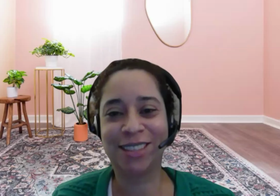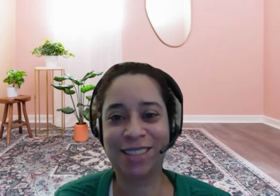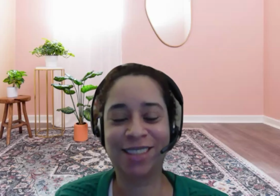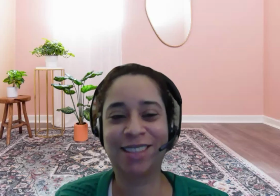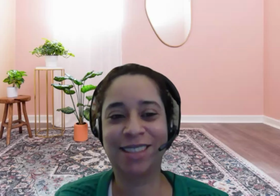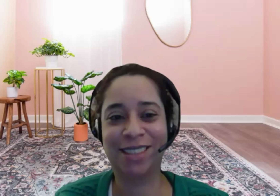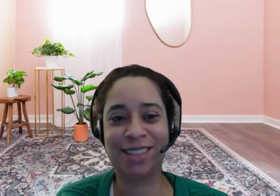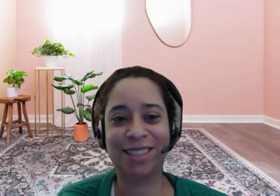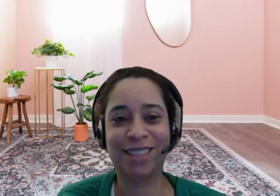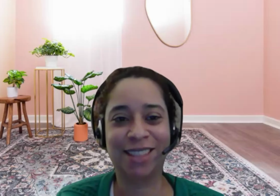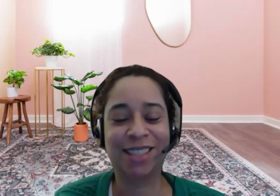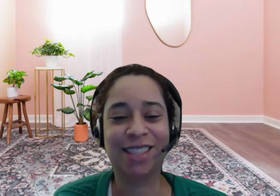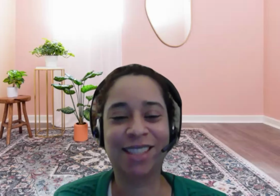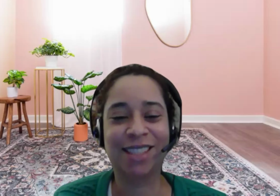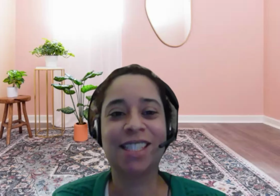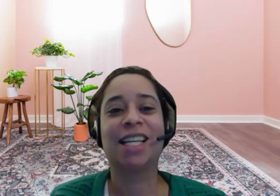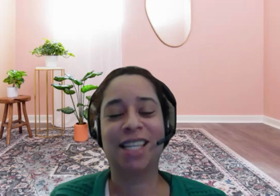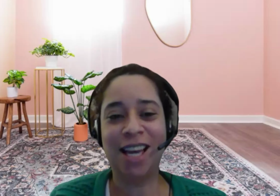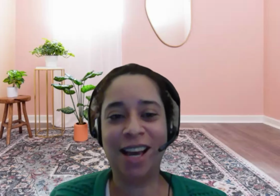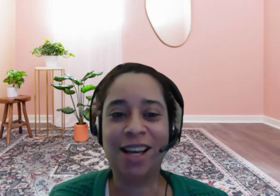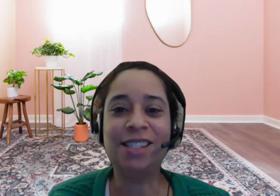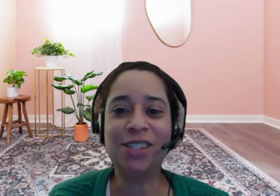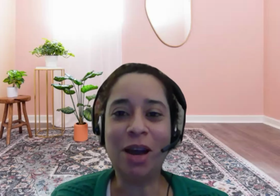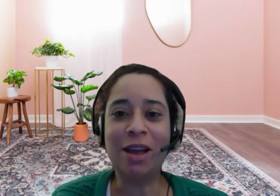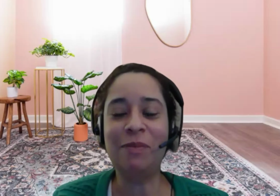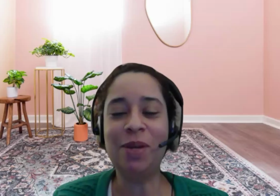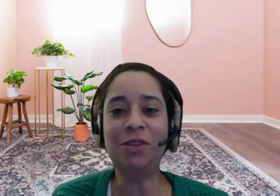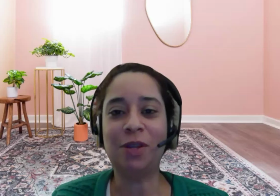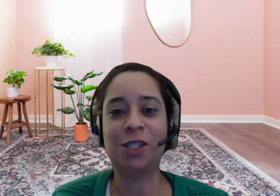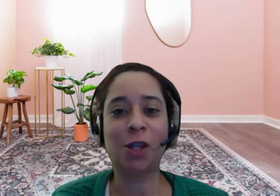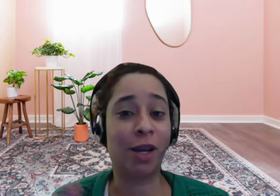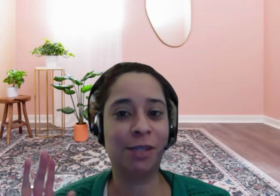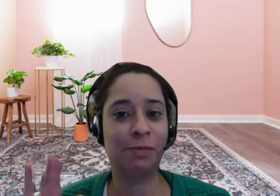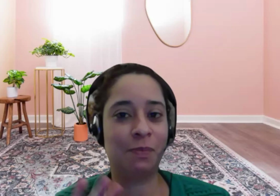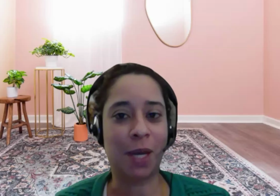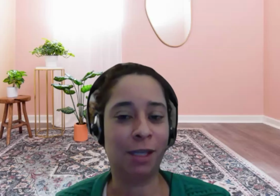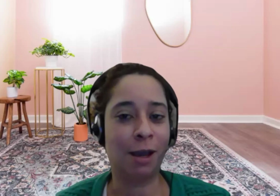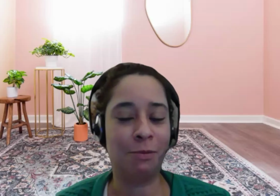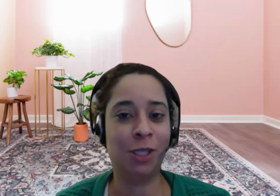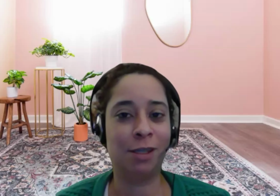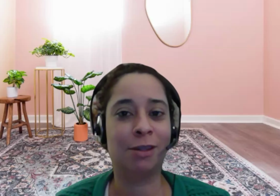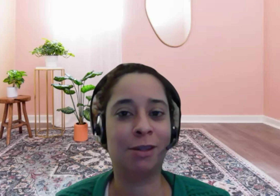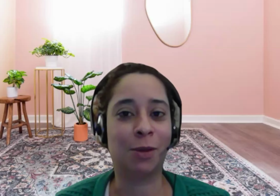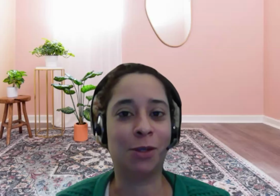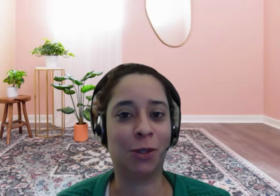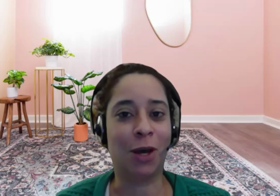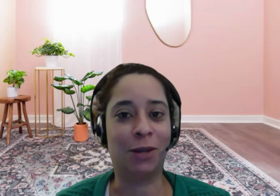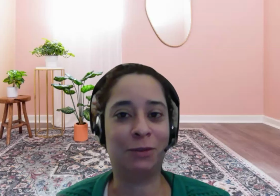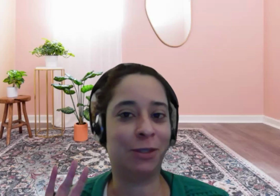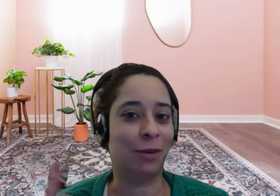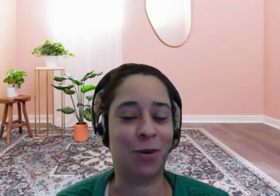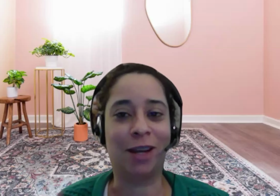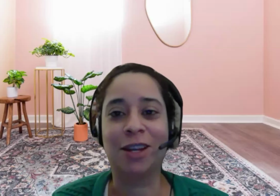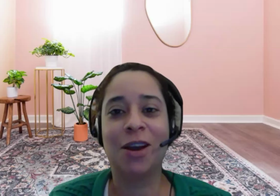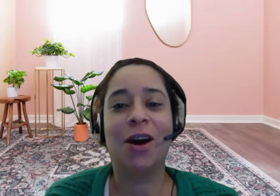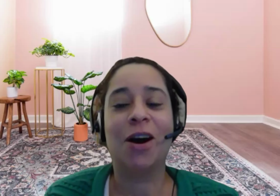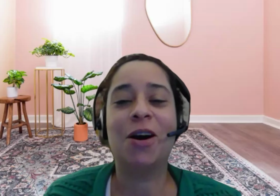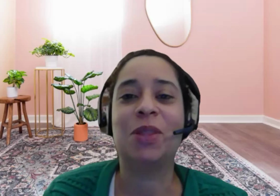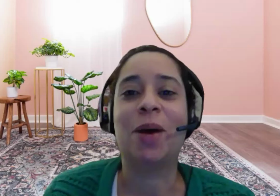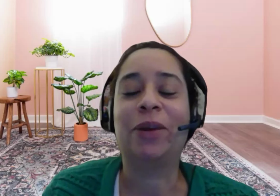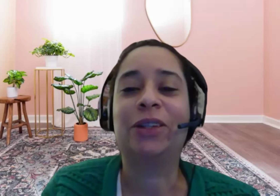seen you on the Inclusionary Practices Committee. Yeah, So, and so I've been in, sorry, it's bedtime routine here, and so there's a lot of stuff going